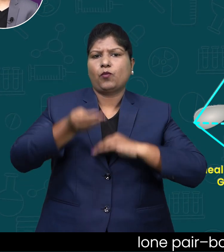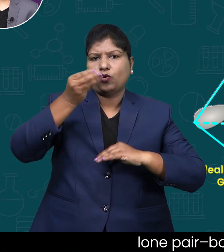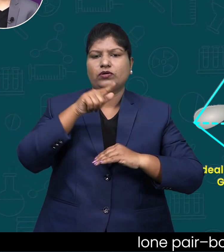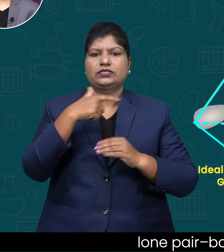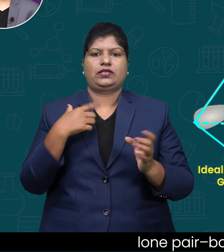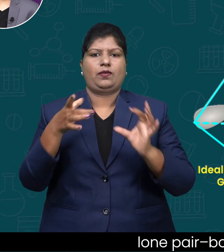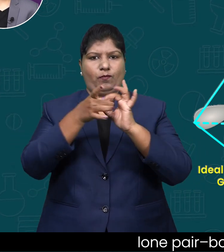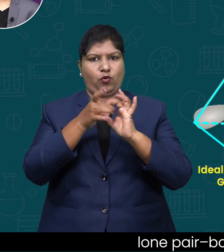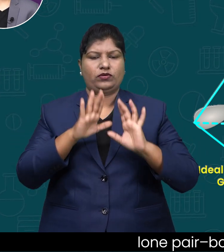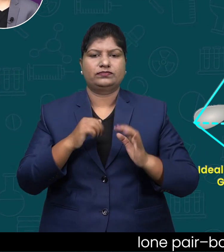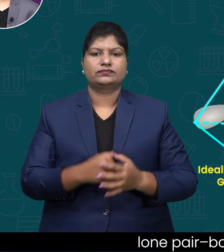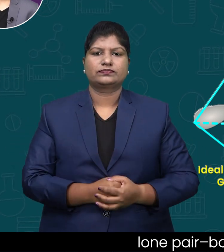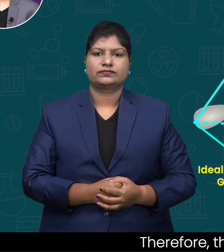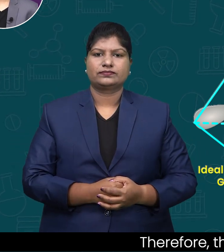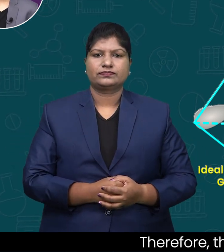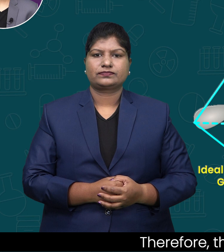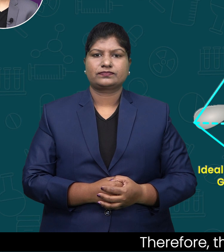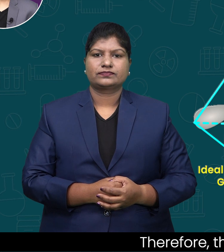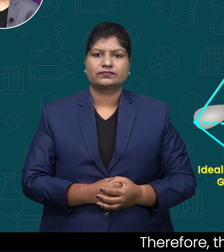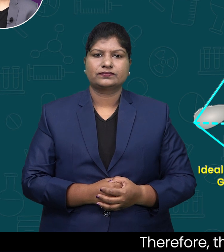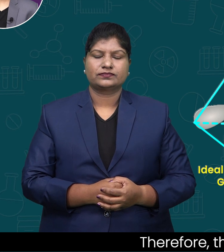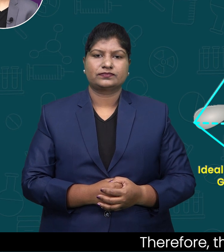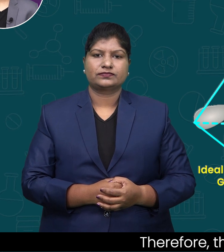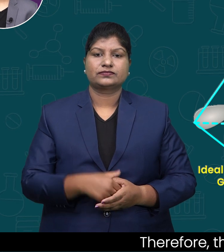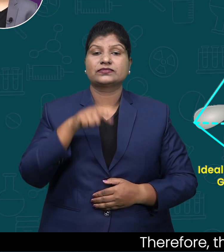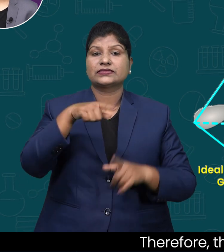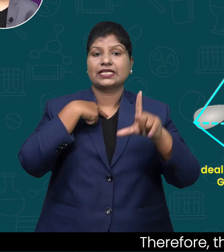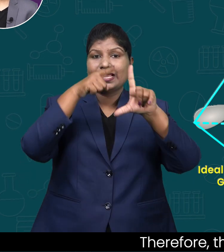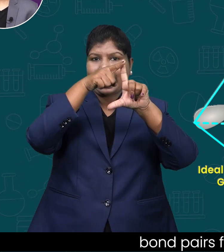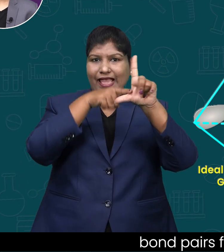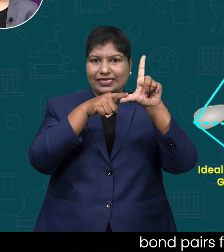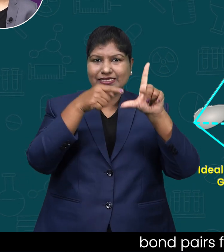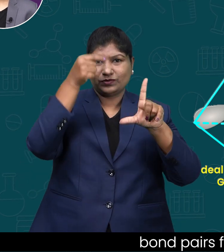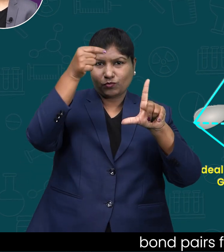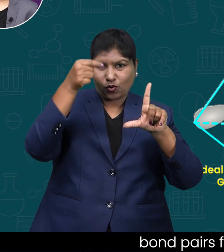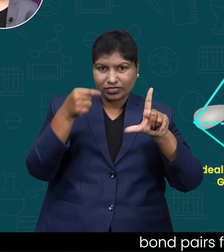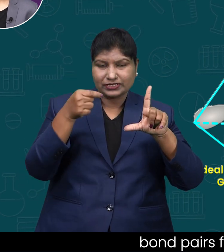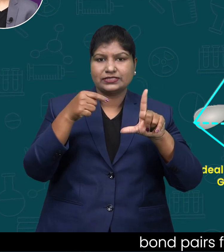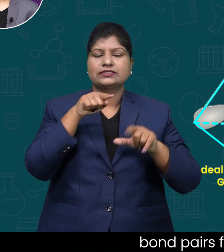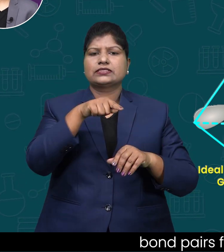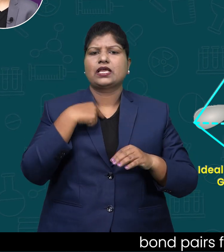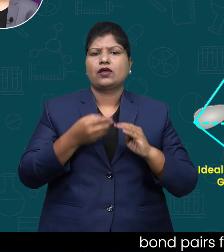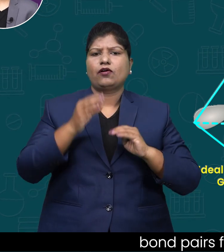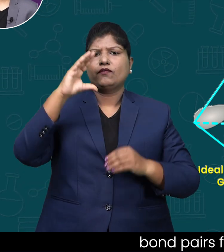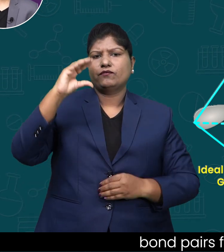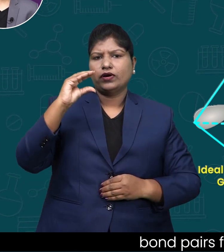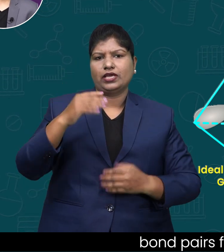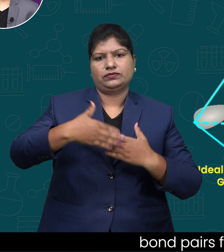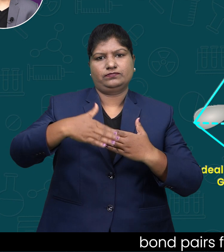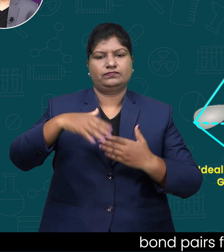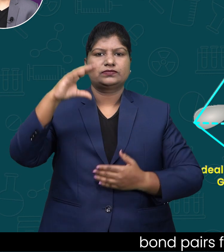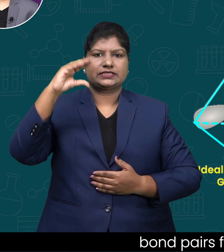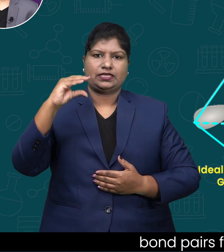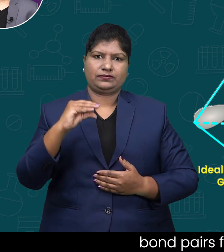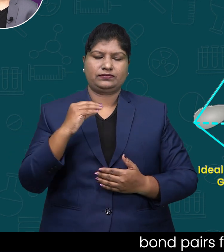Therefore, the angle between bond pairs further decreases.